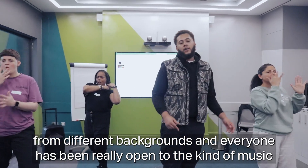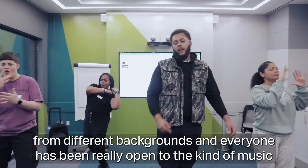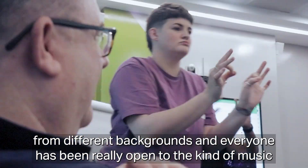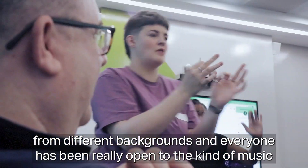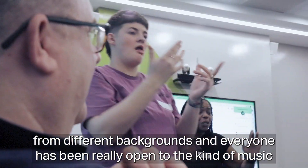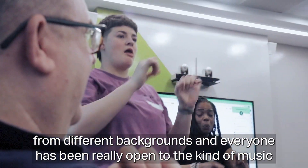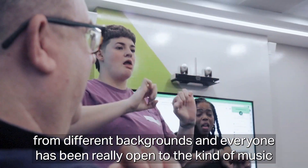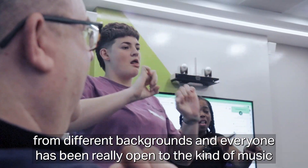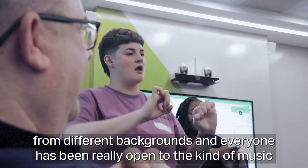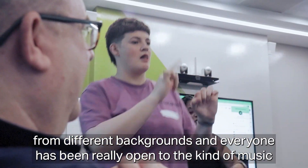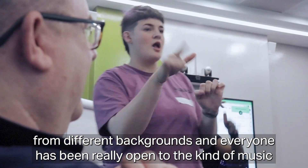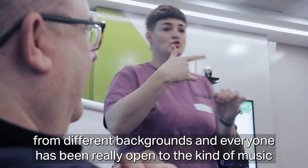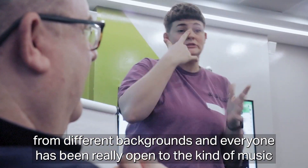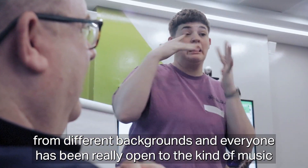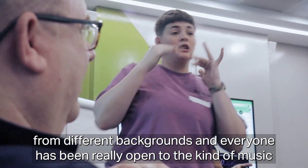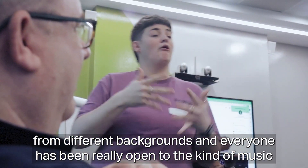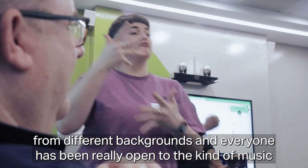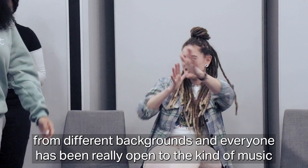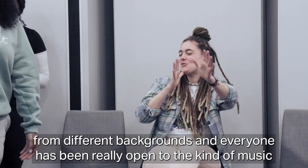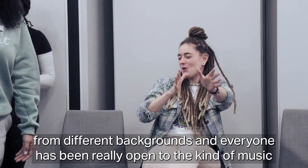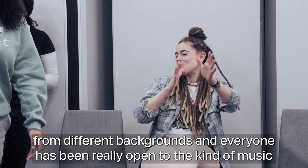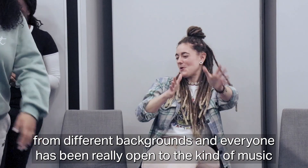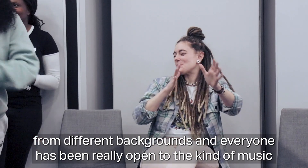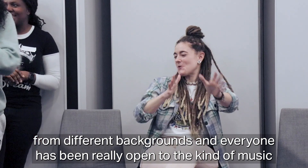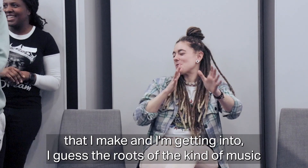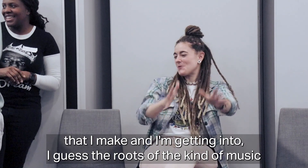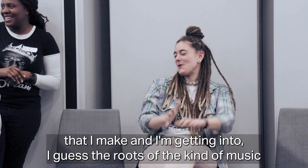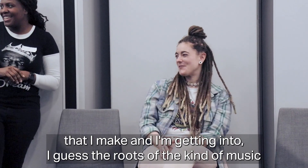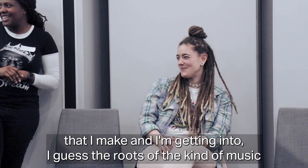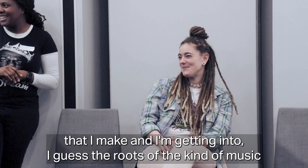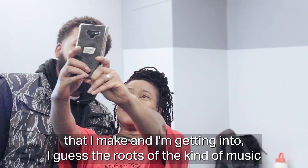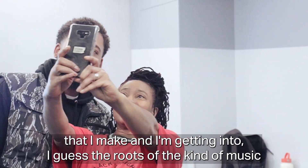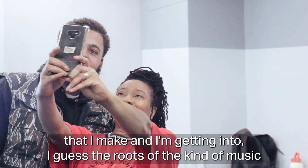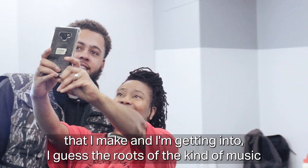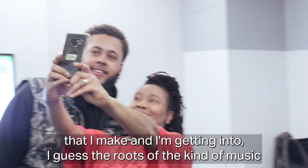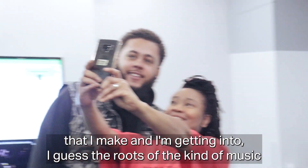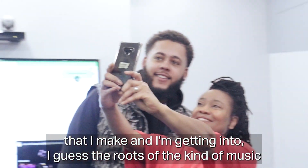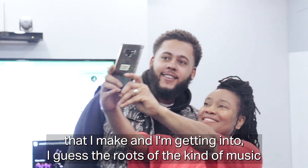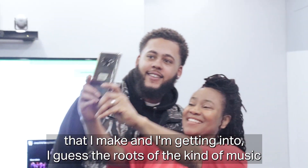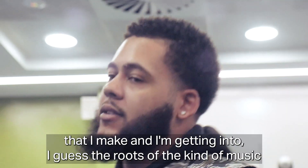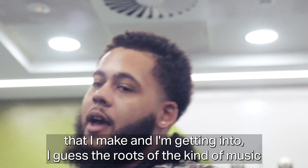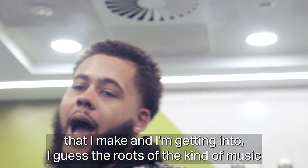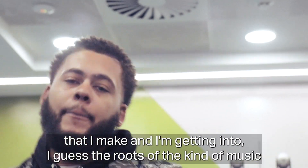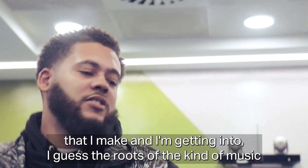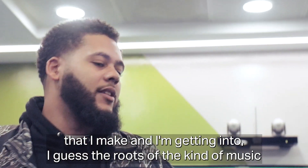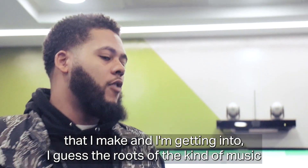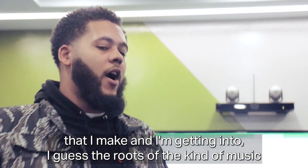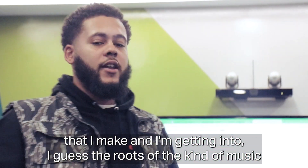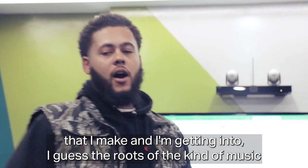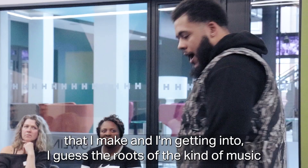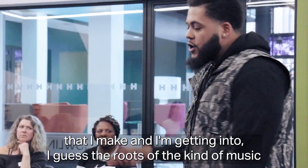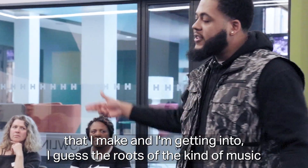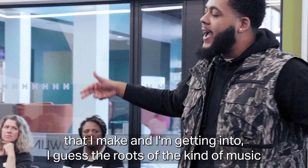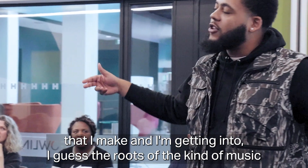of different backgrounds, and everyone's been really open to the kind of music that I make and getting into